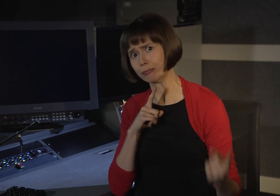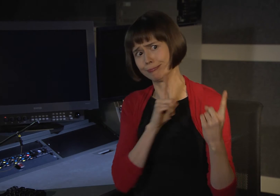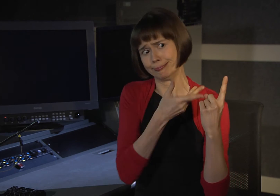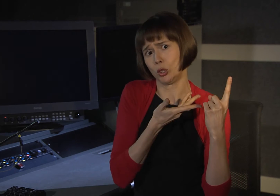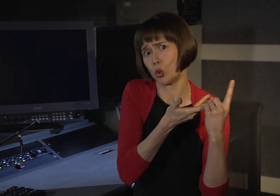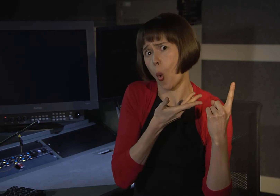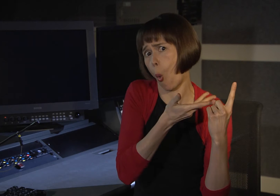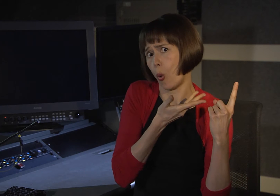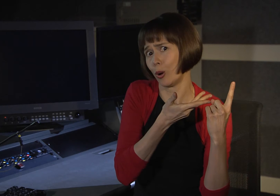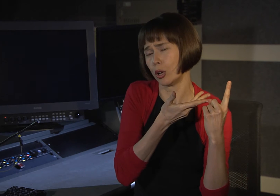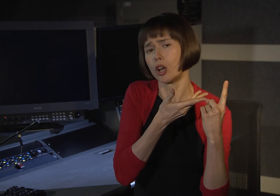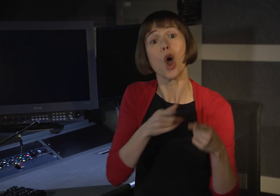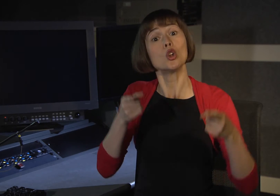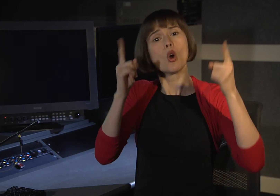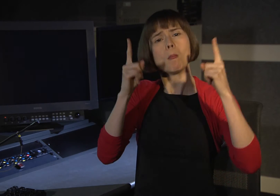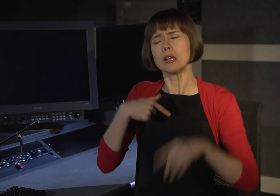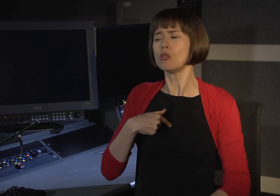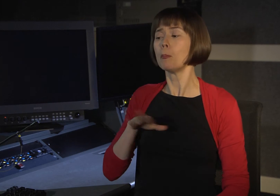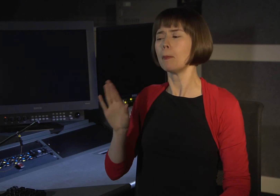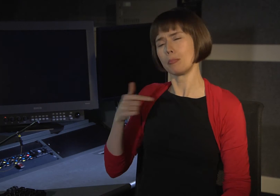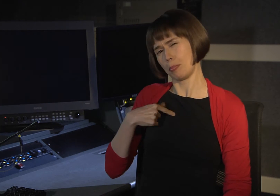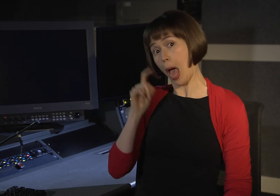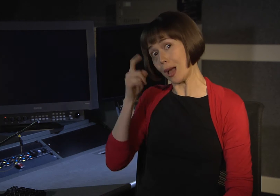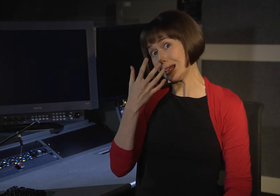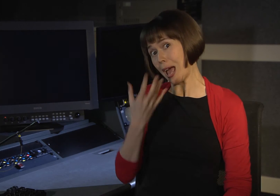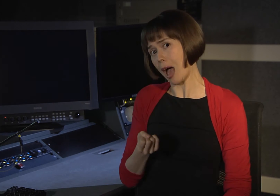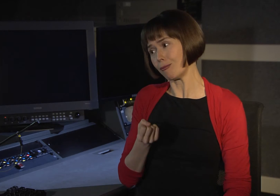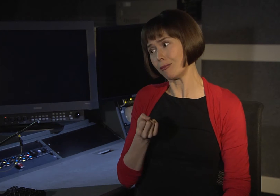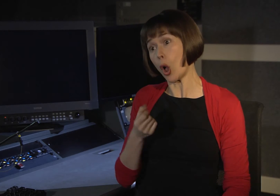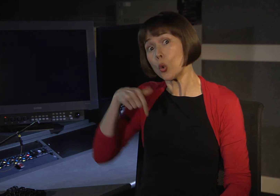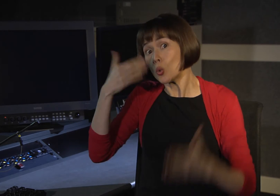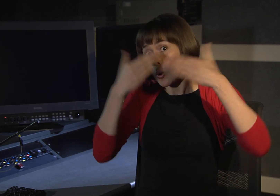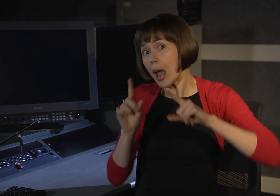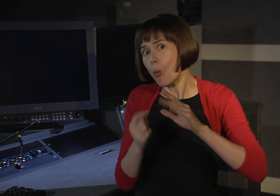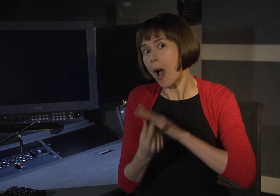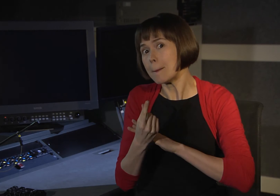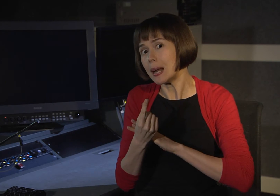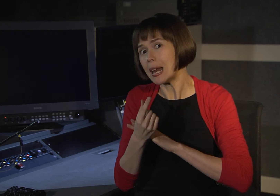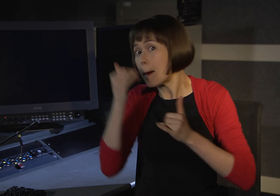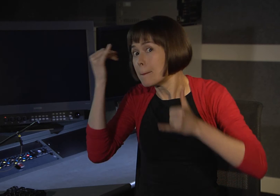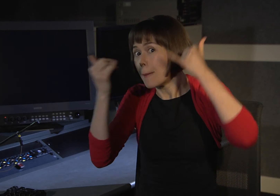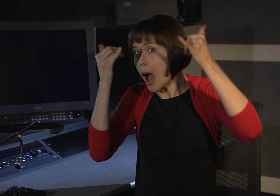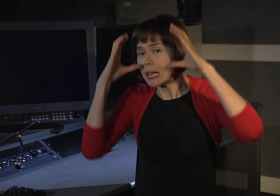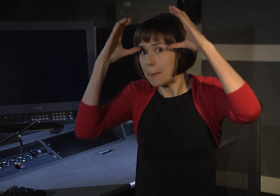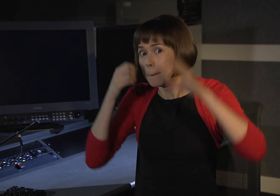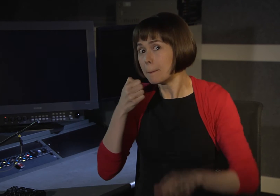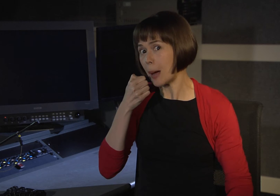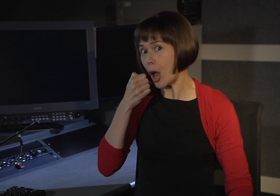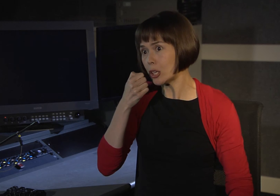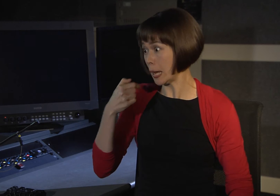can go and talk to her. He feels way too shy. So Don Pedro offers to help, explaining that tonight there'll be a